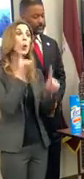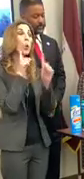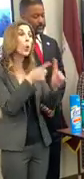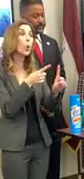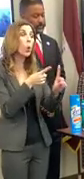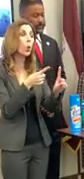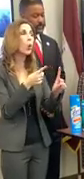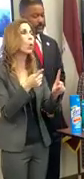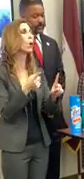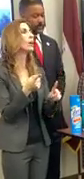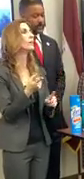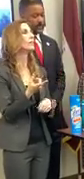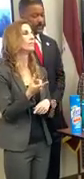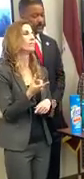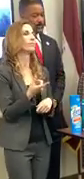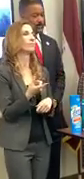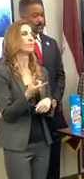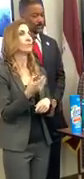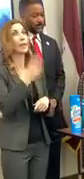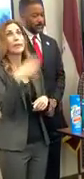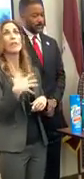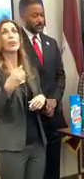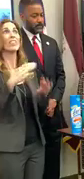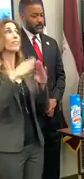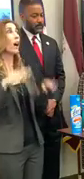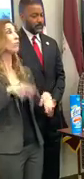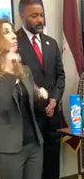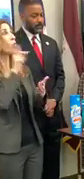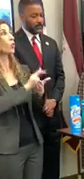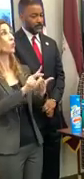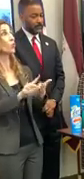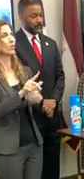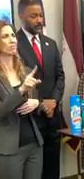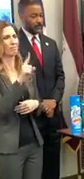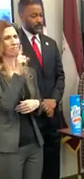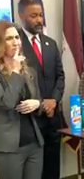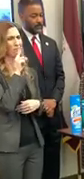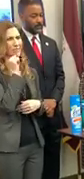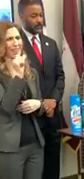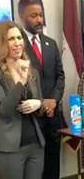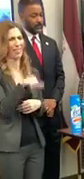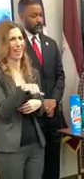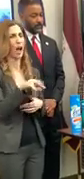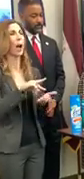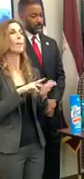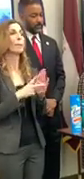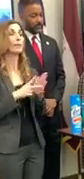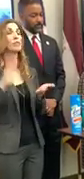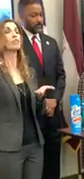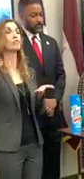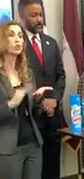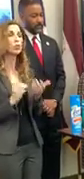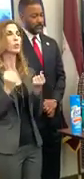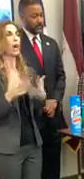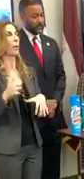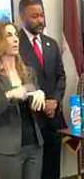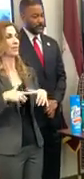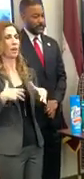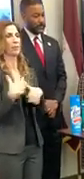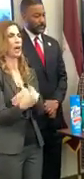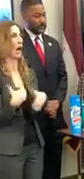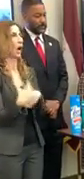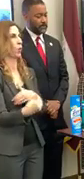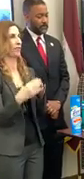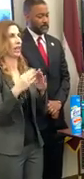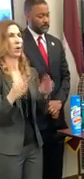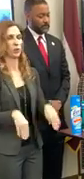not that you don't have to leave your house for 3 weeks. The goal is that you reduce the number of times that you would